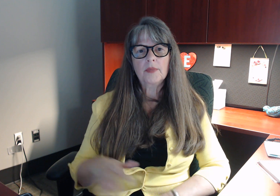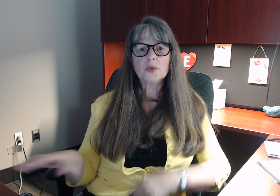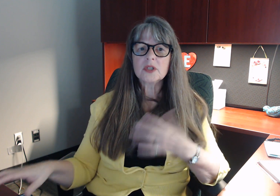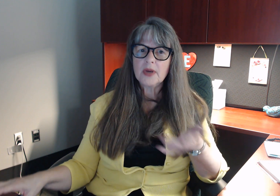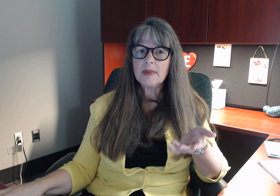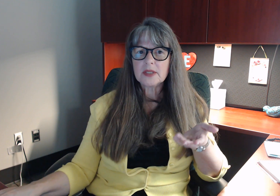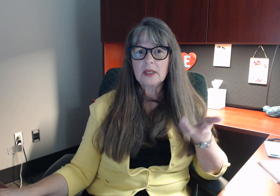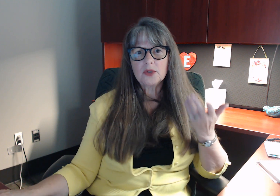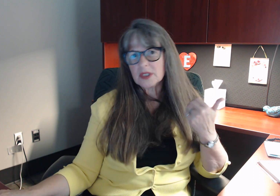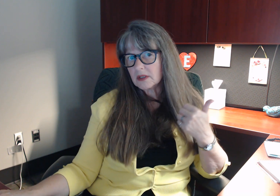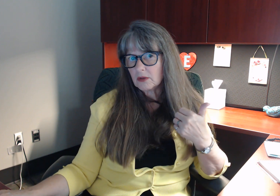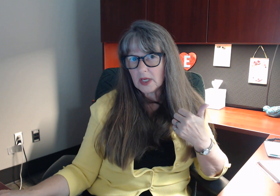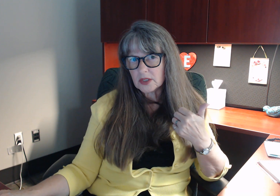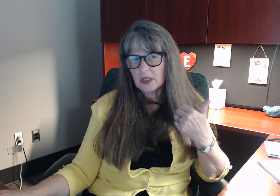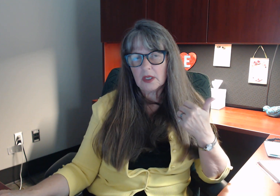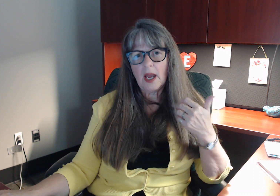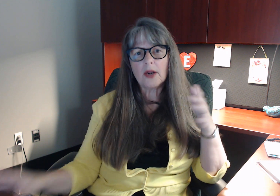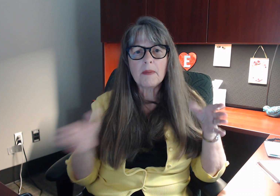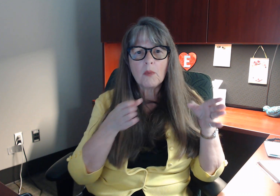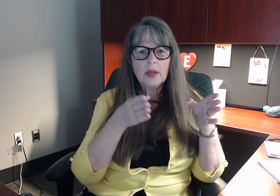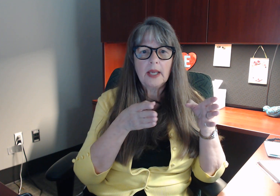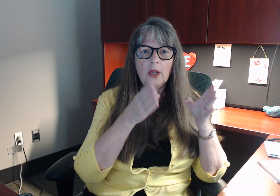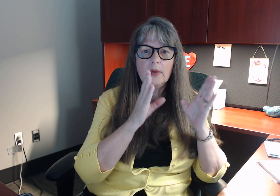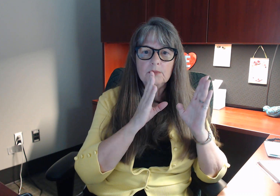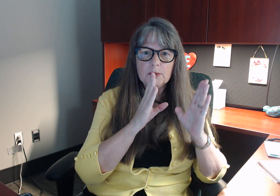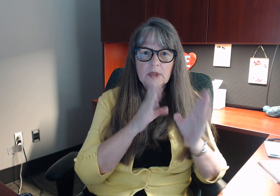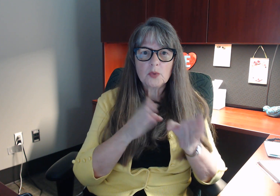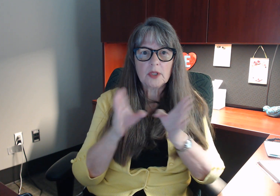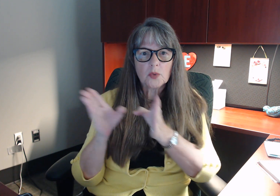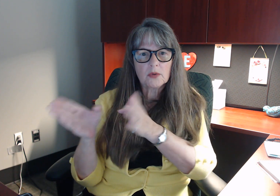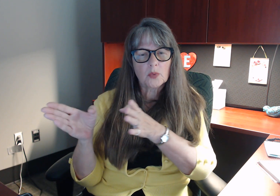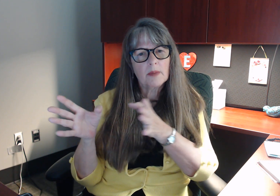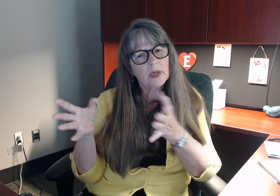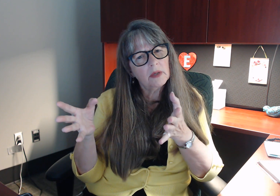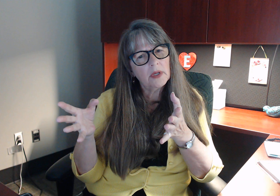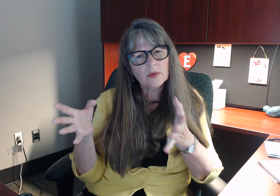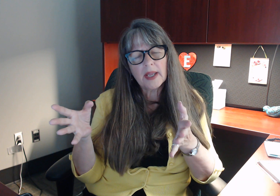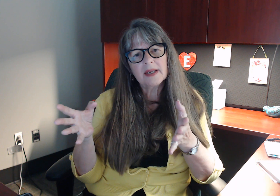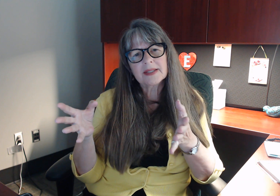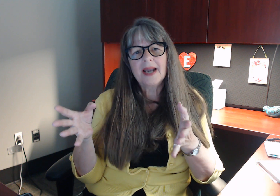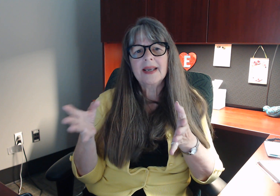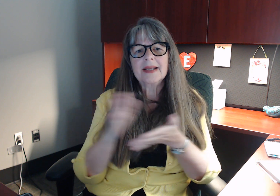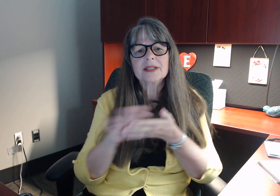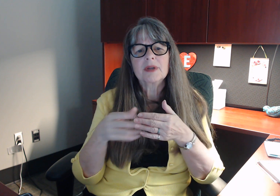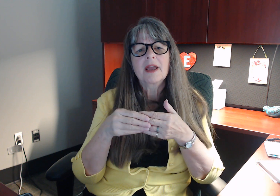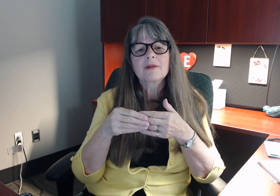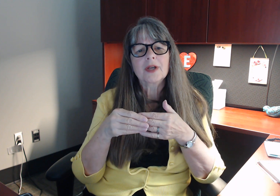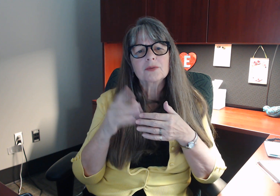what's fun about sign language. I know people want like, oh, it must be this way, this way, or this way. But on the other hand, it's kind of nice to be flexible